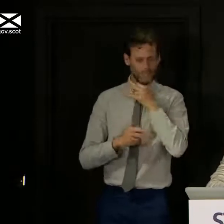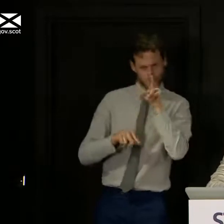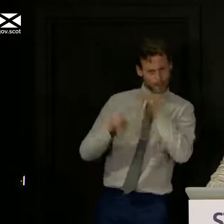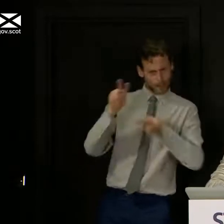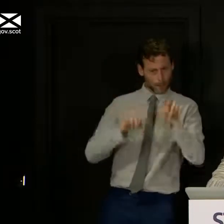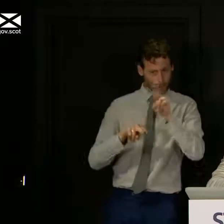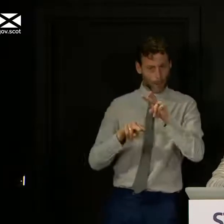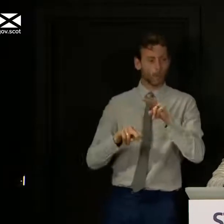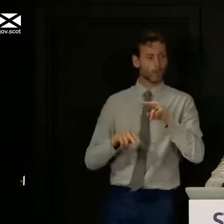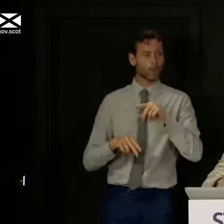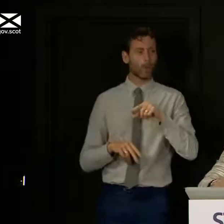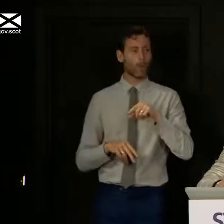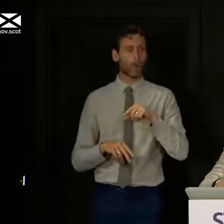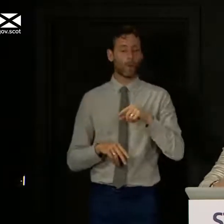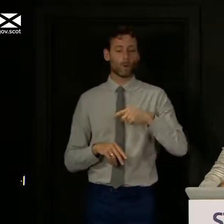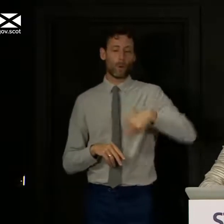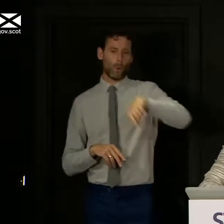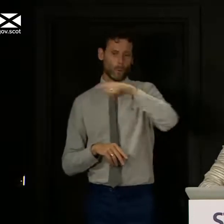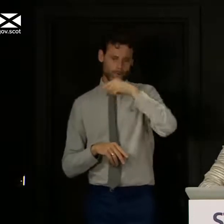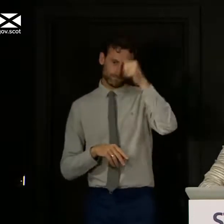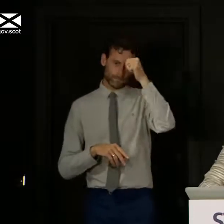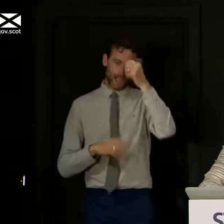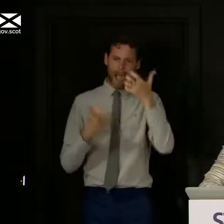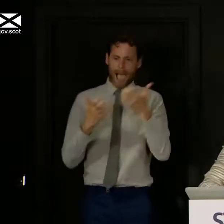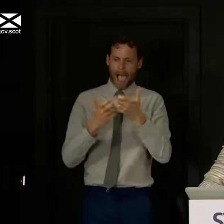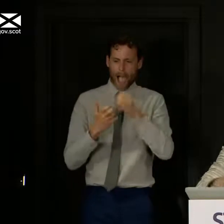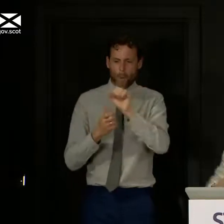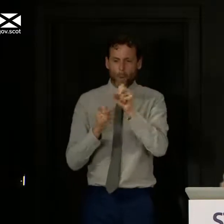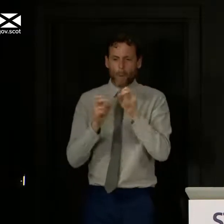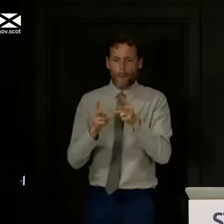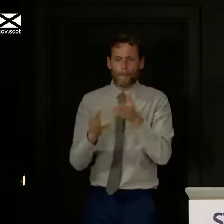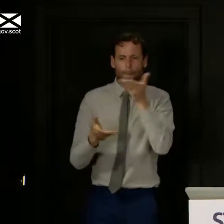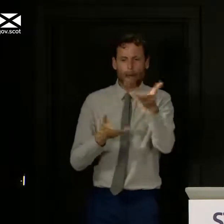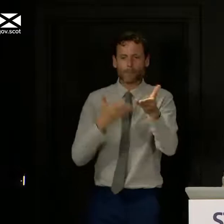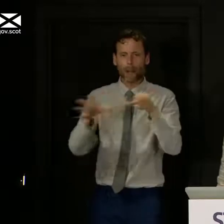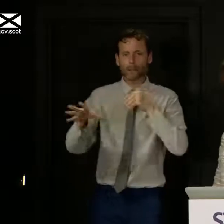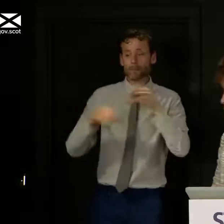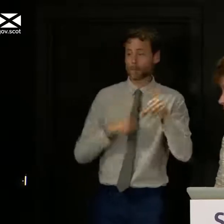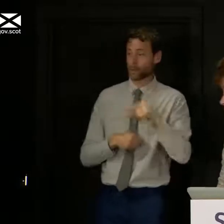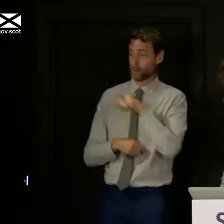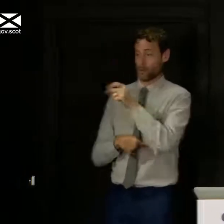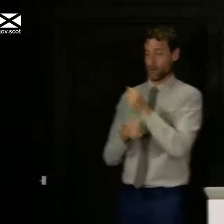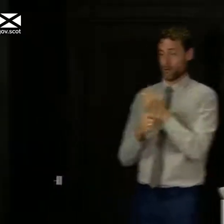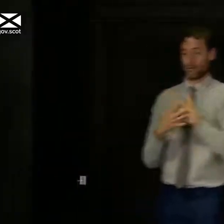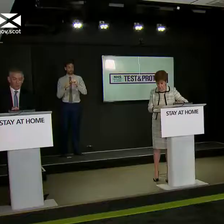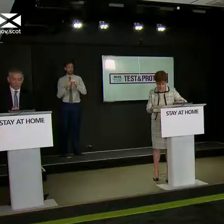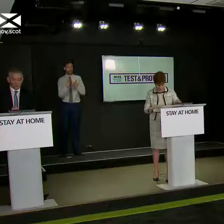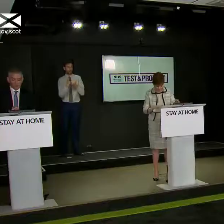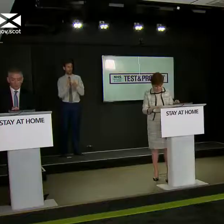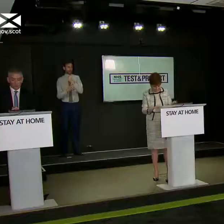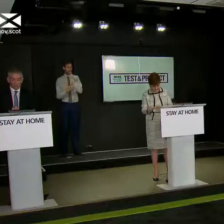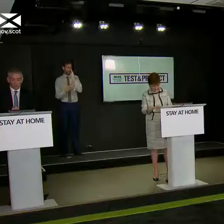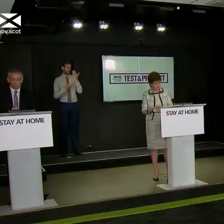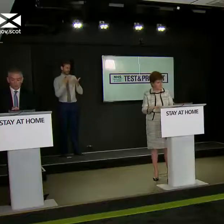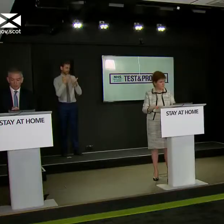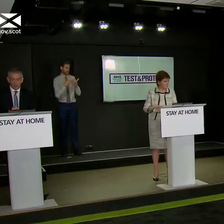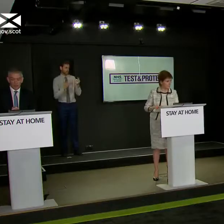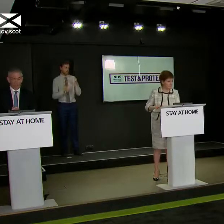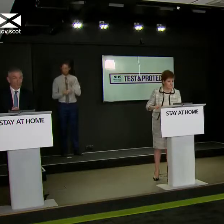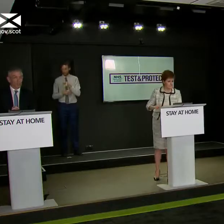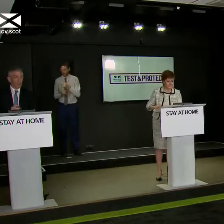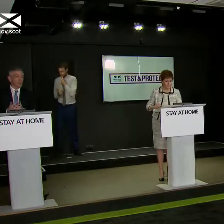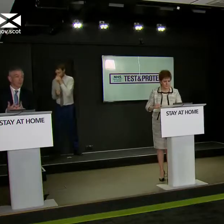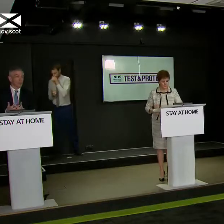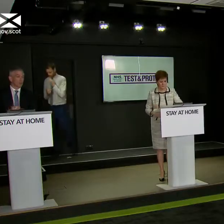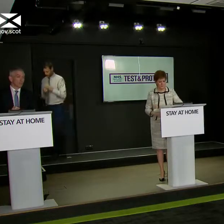development, the developing knowledge we have of this virus and how it transmits. So I'll hand over to Gregor who can say a little bit more about that. I think that's right.